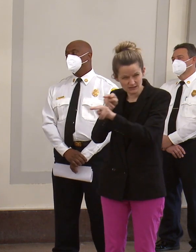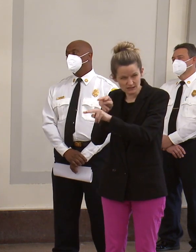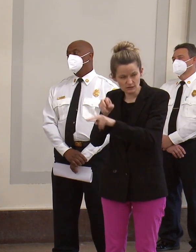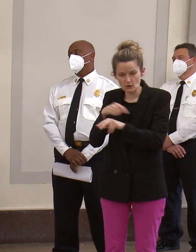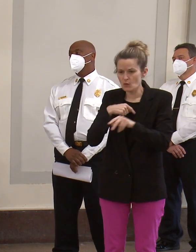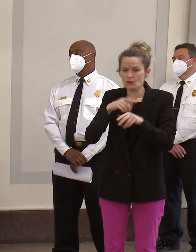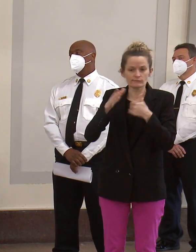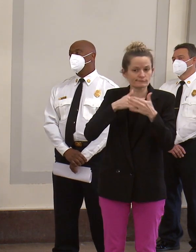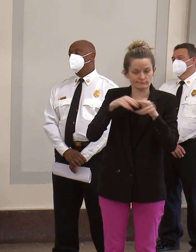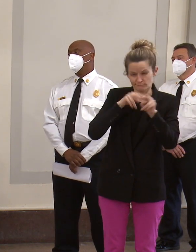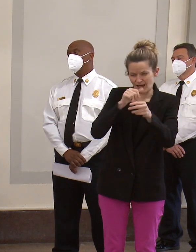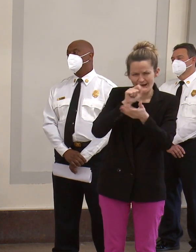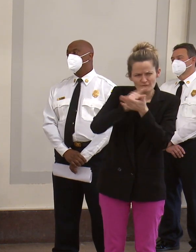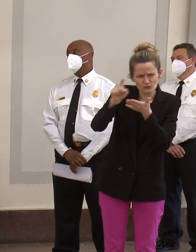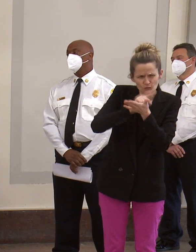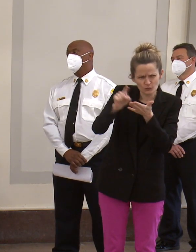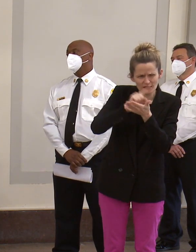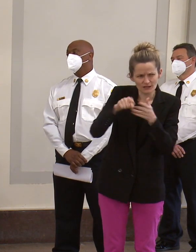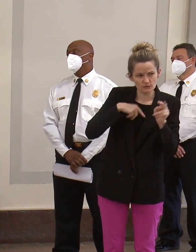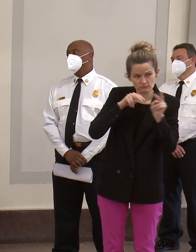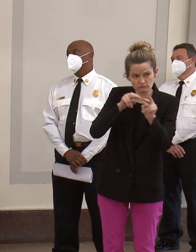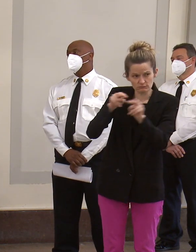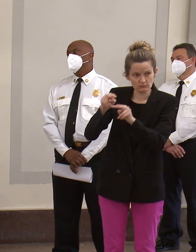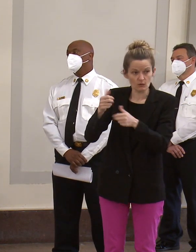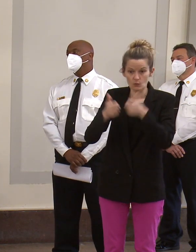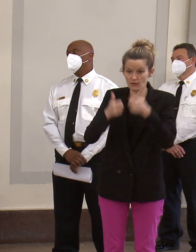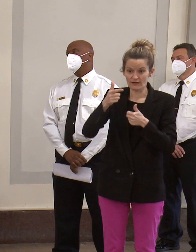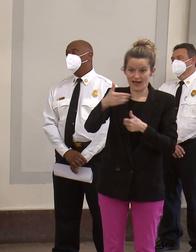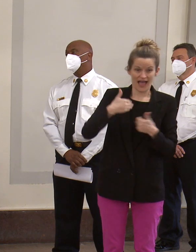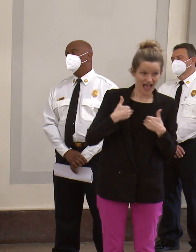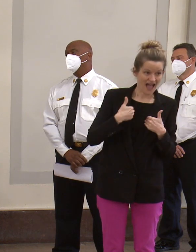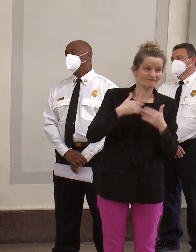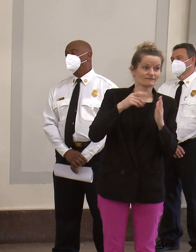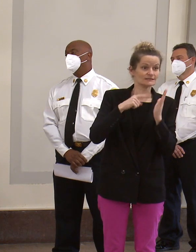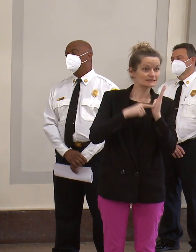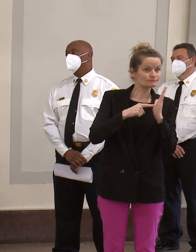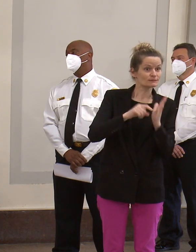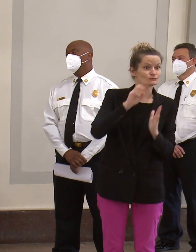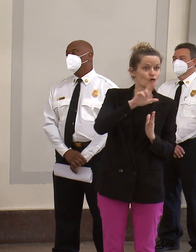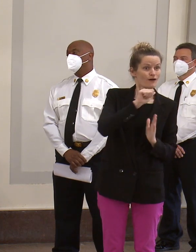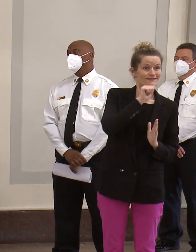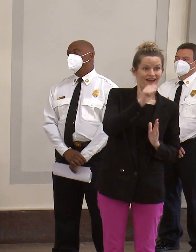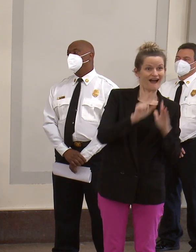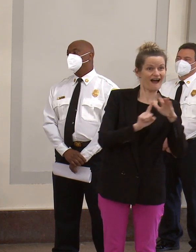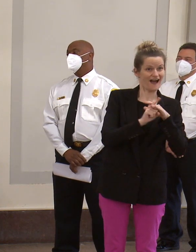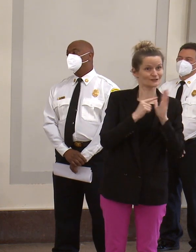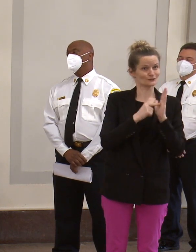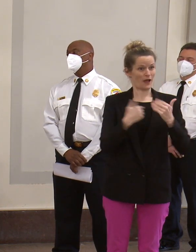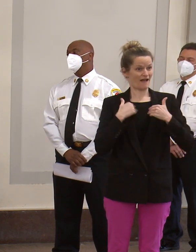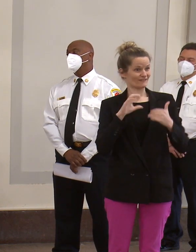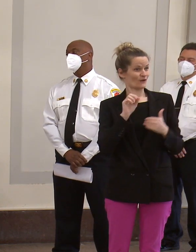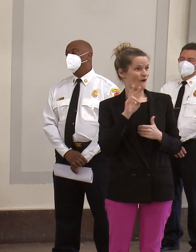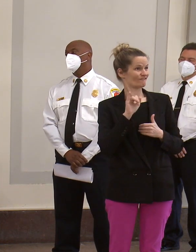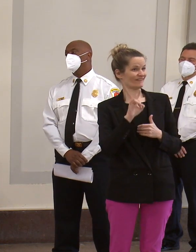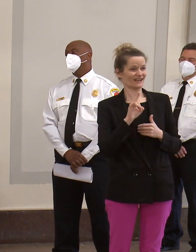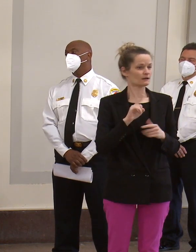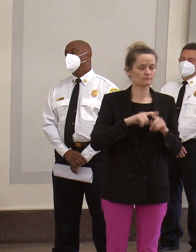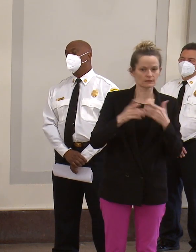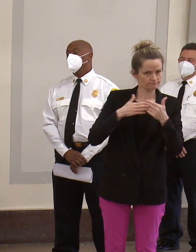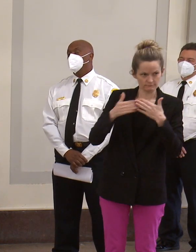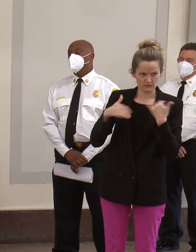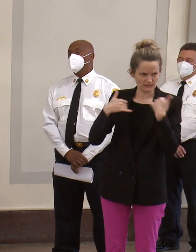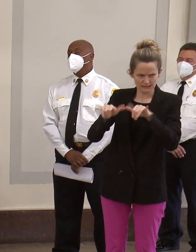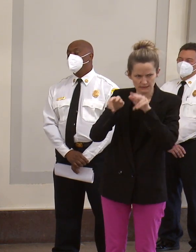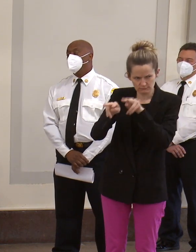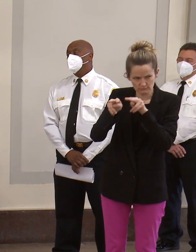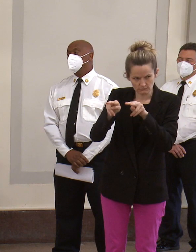not. And in that surveillance testing, they may identify someone who did not have symptoms and recommend that that pod close and that that